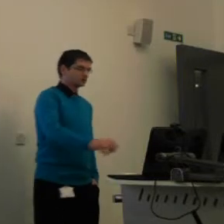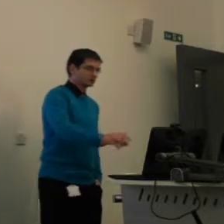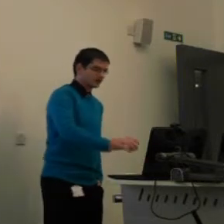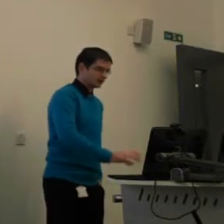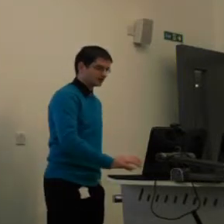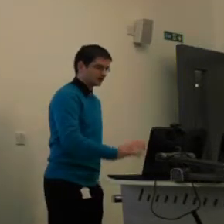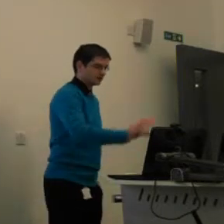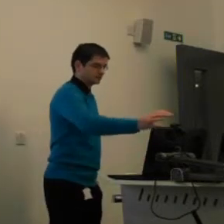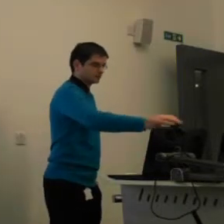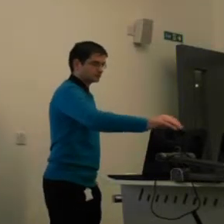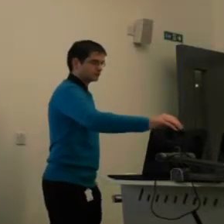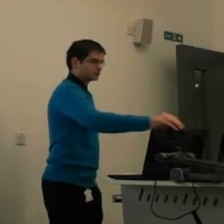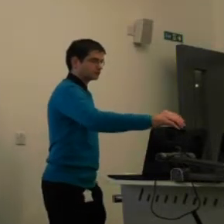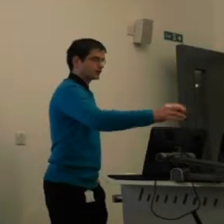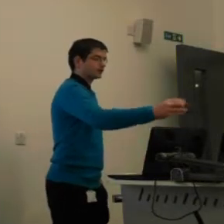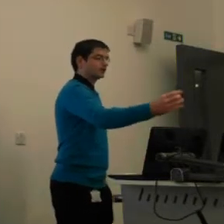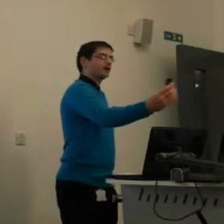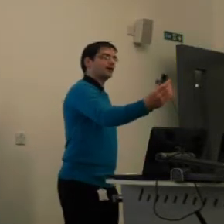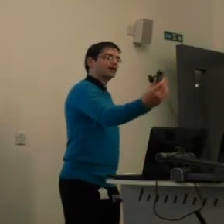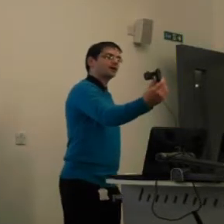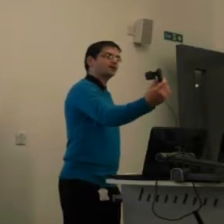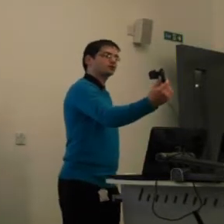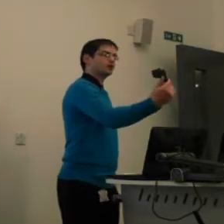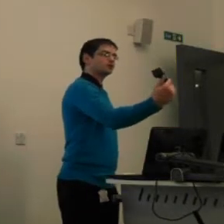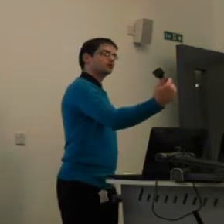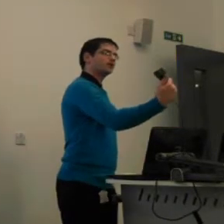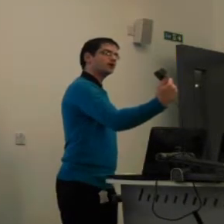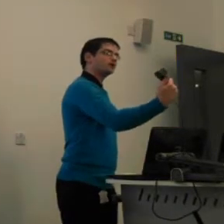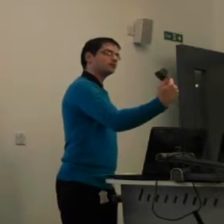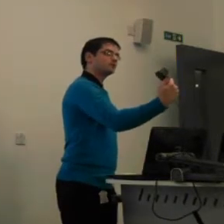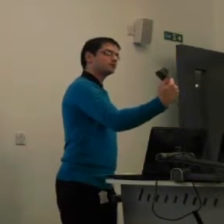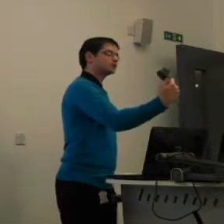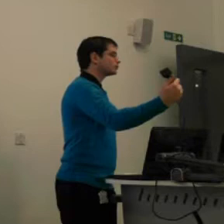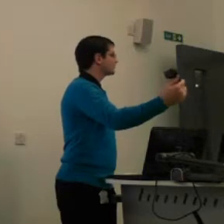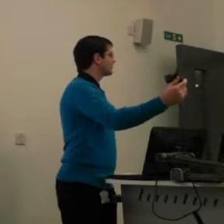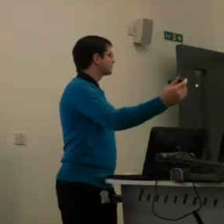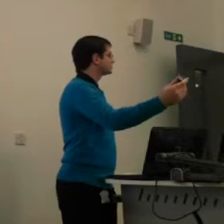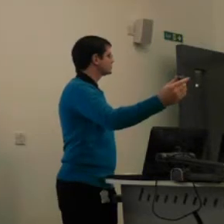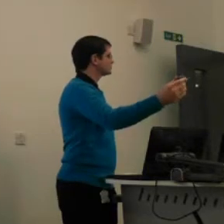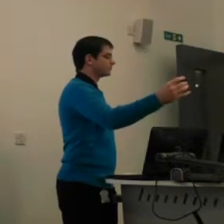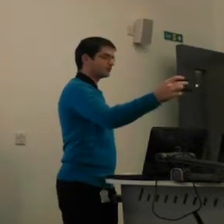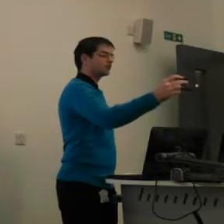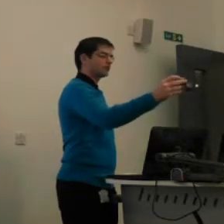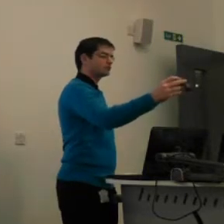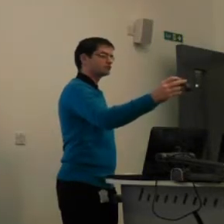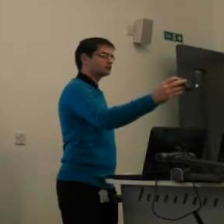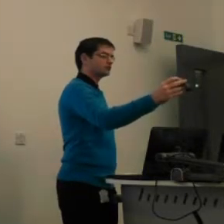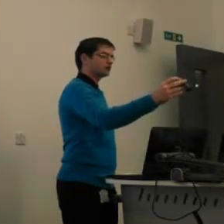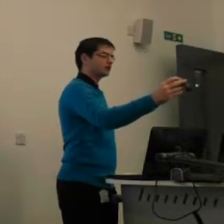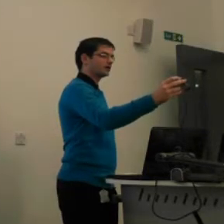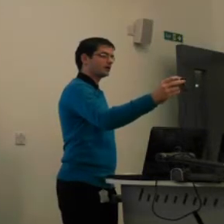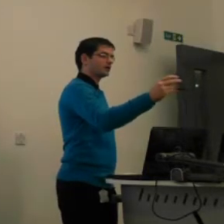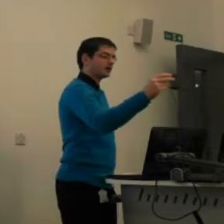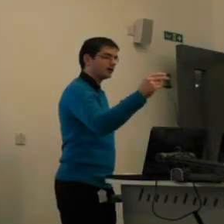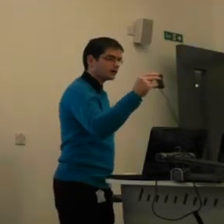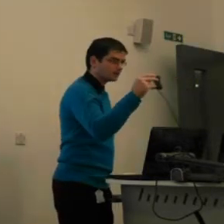watching touch camera i can stop this just now and this cost me about i think it was 20 pounds yeah but they're about yeah um